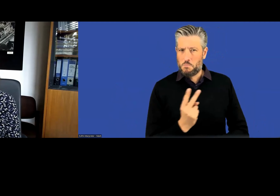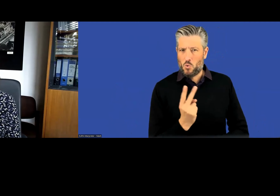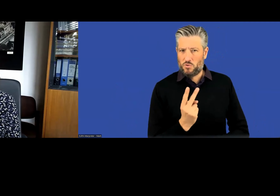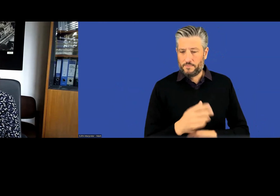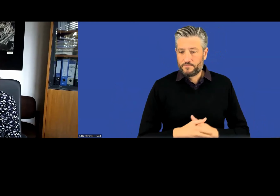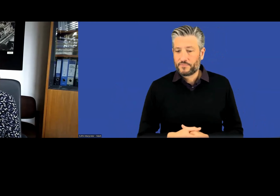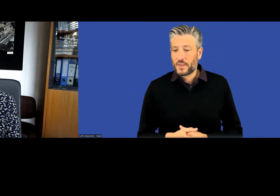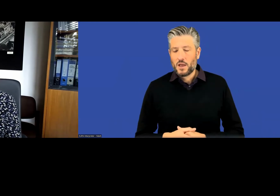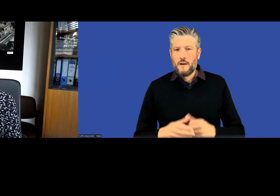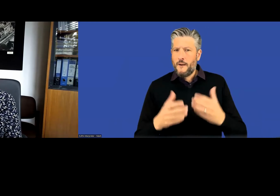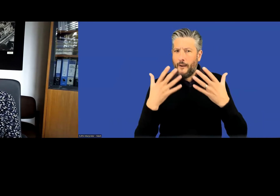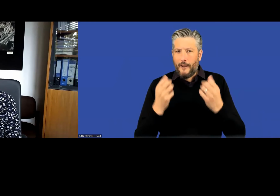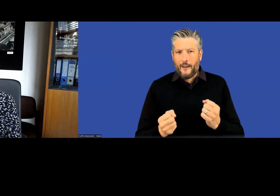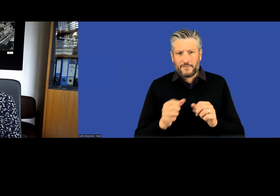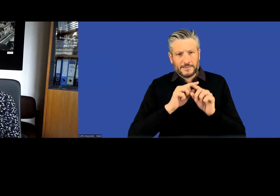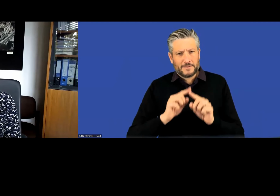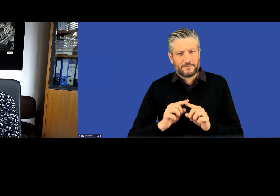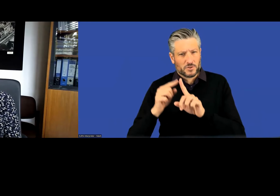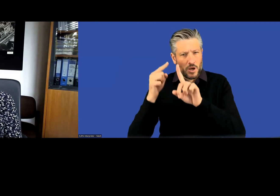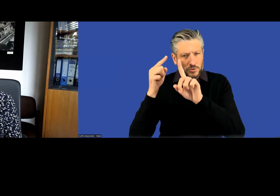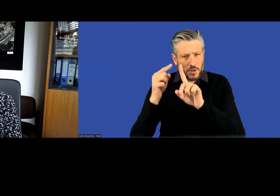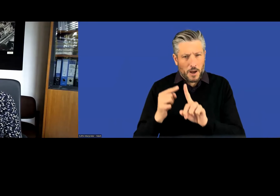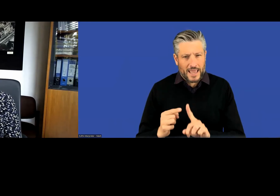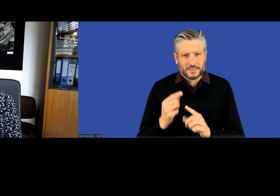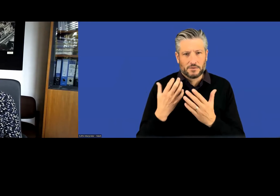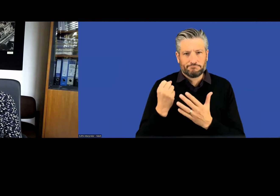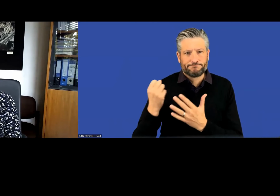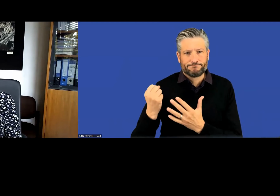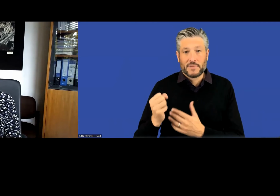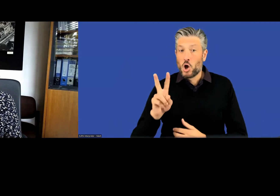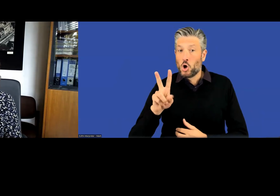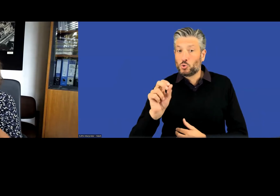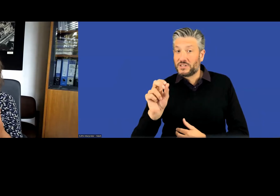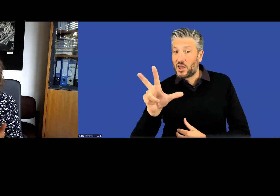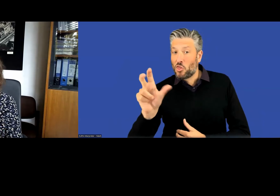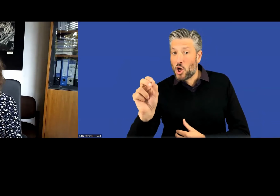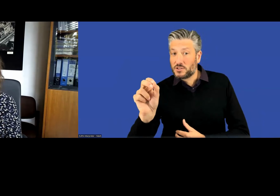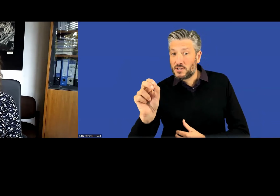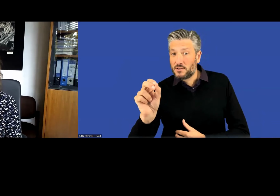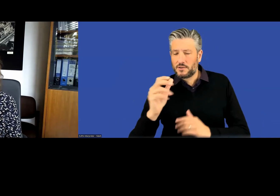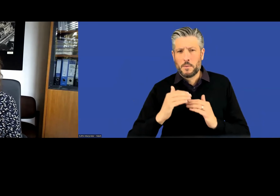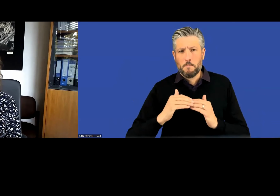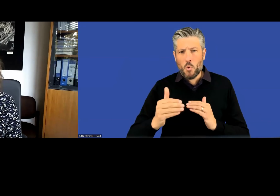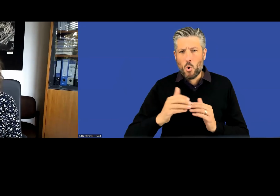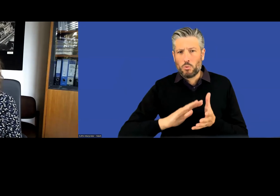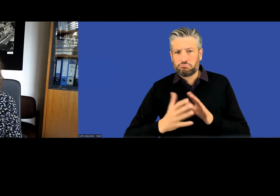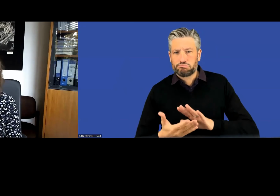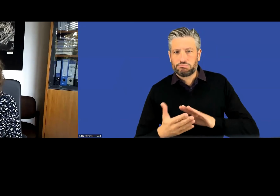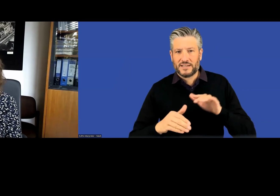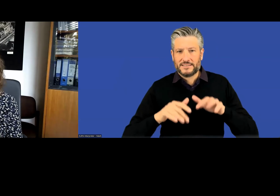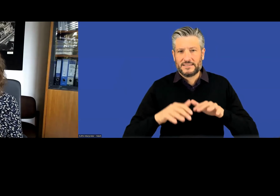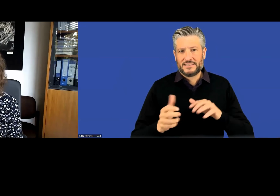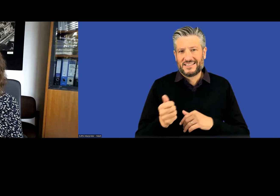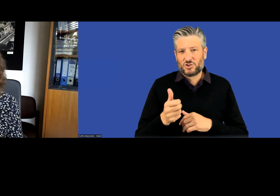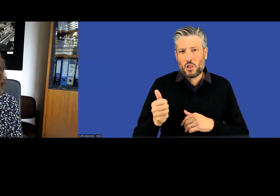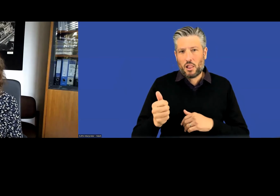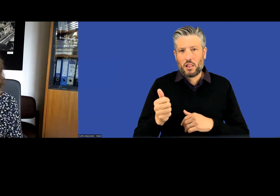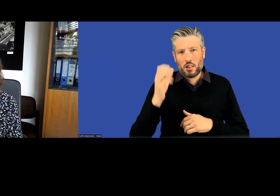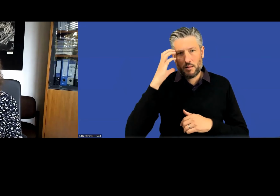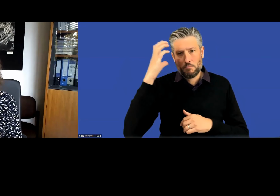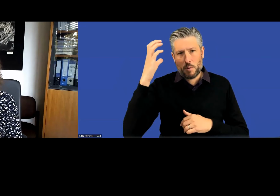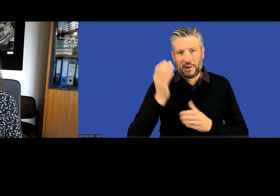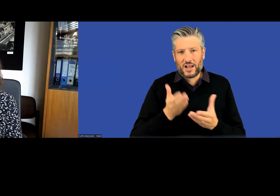for 2030, including for the digitalization of public services. So, for example, 100% of key public services